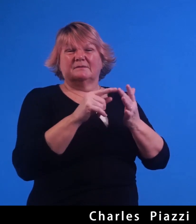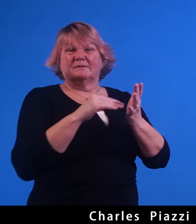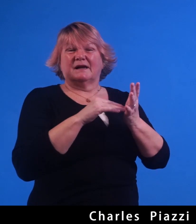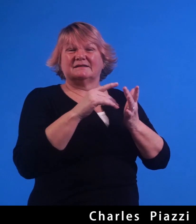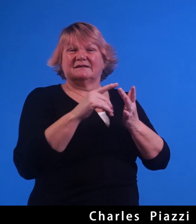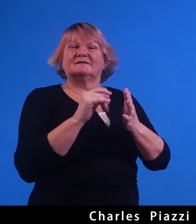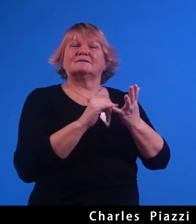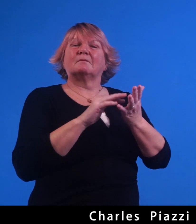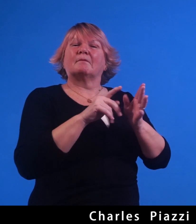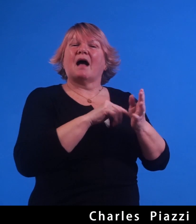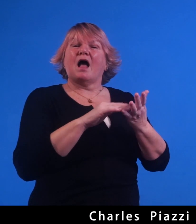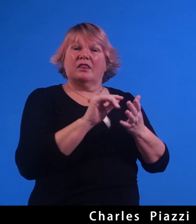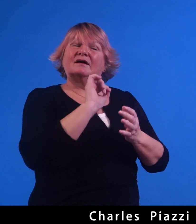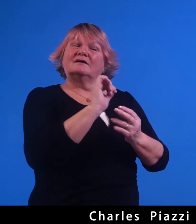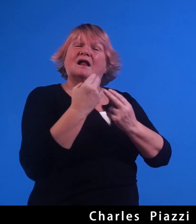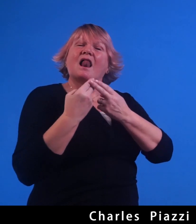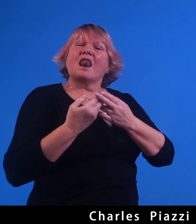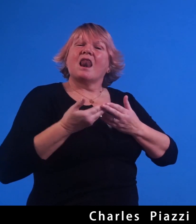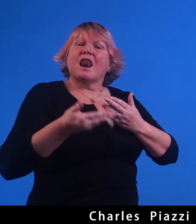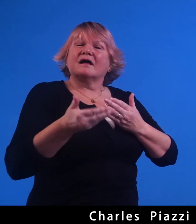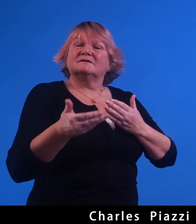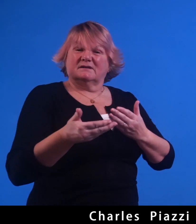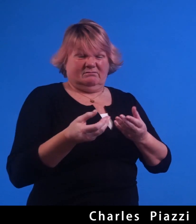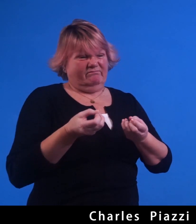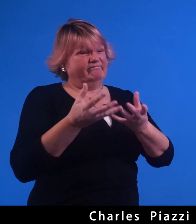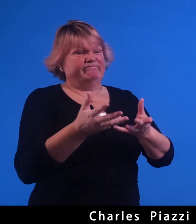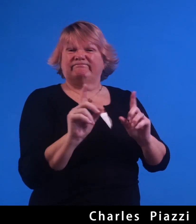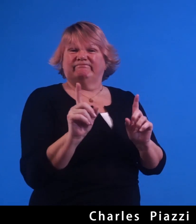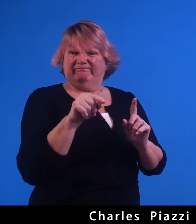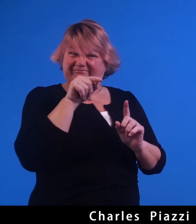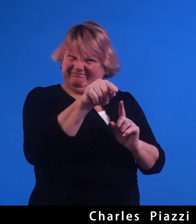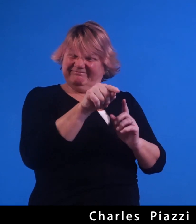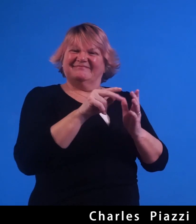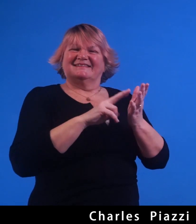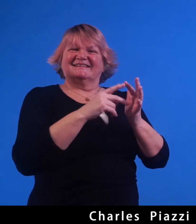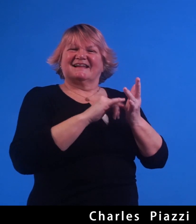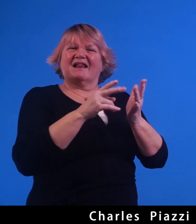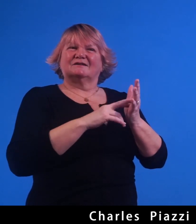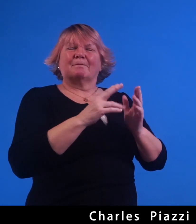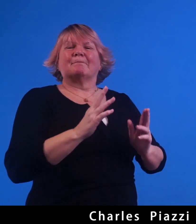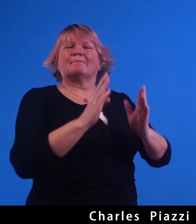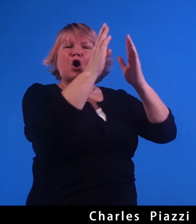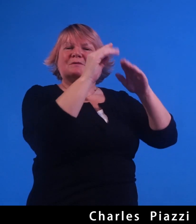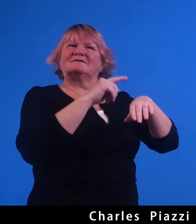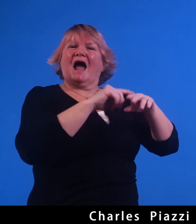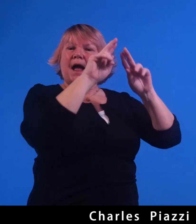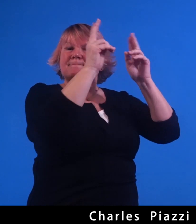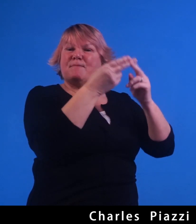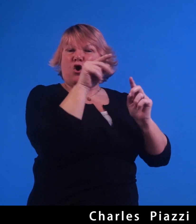Charles Piazzi Smyth left behind his legacy of the Nelson Monument time ball